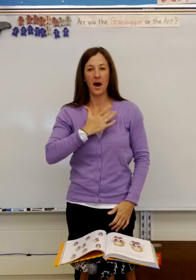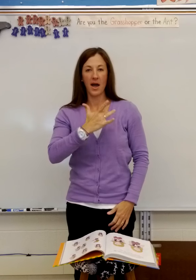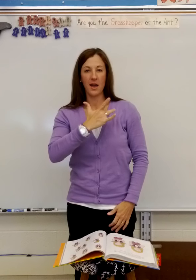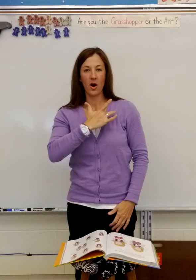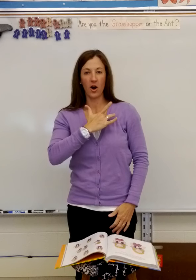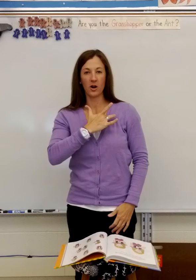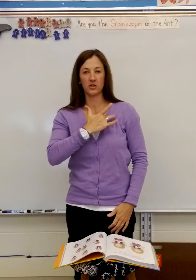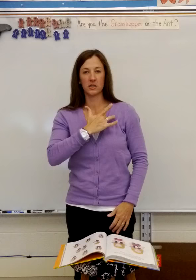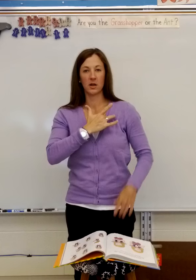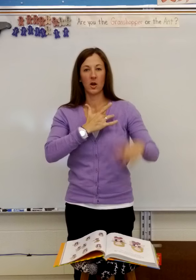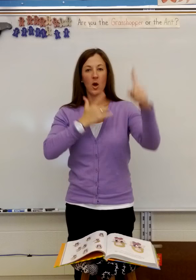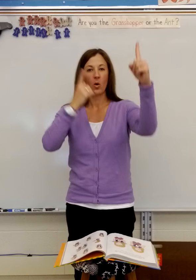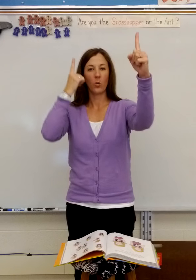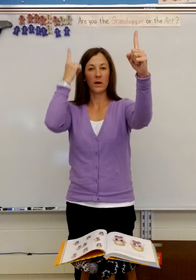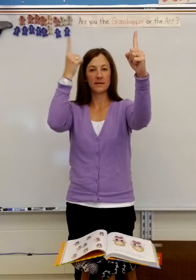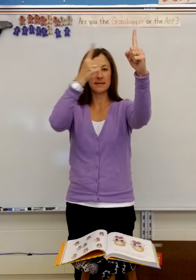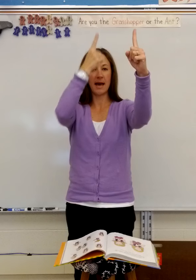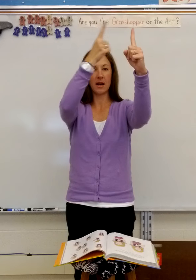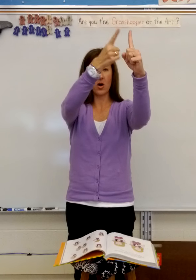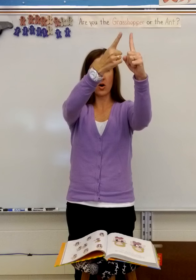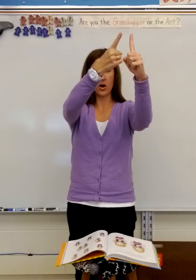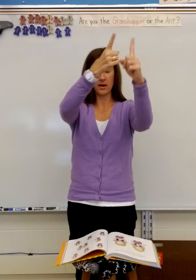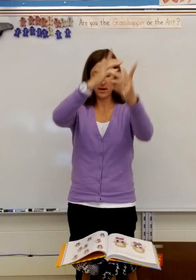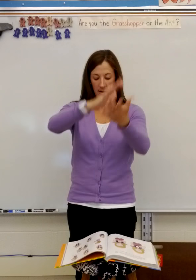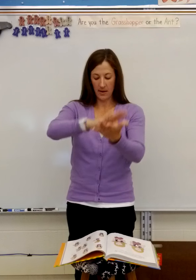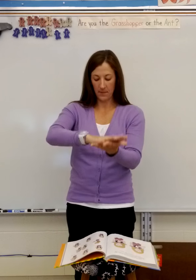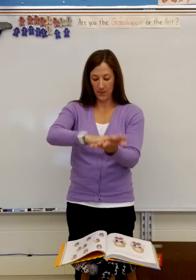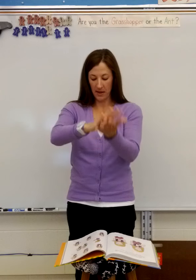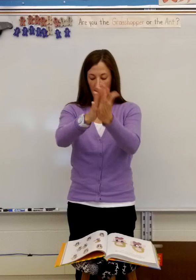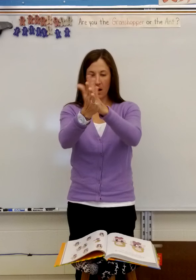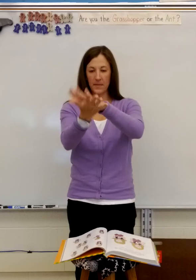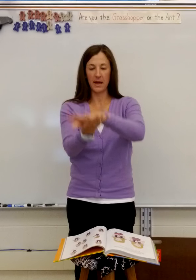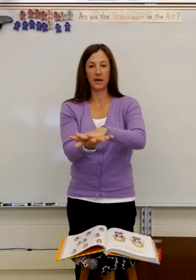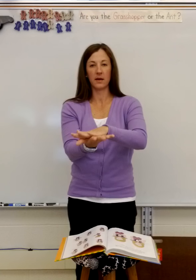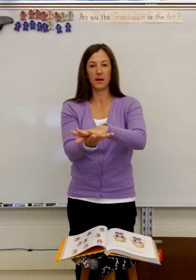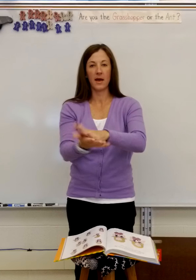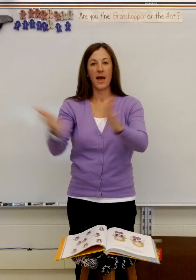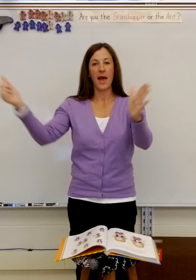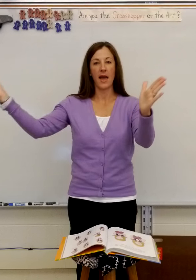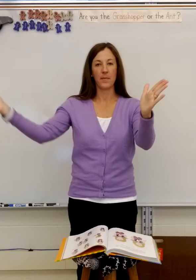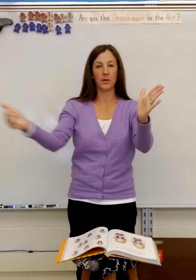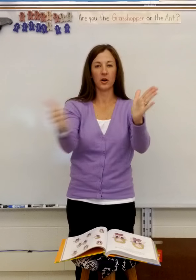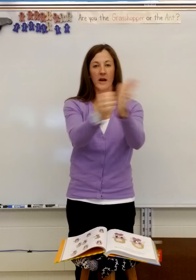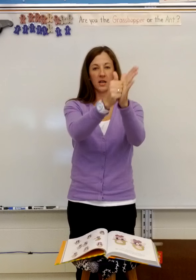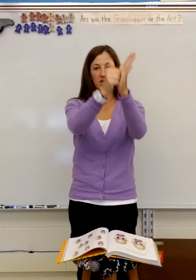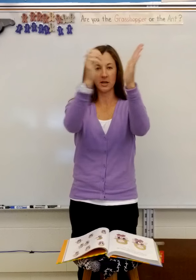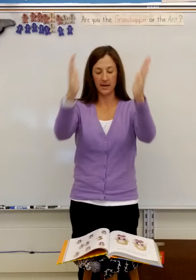My heart was set on becoming a